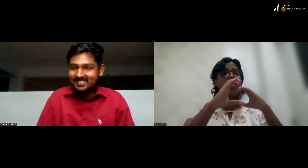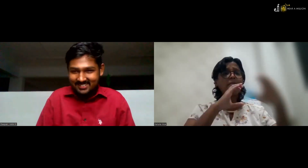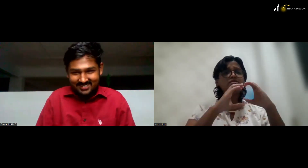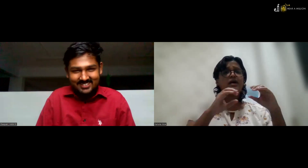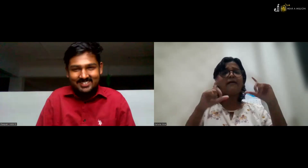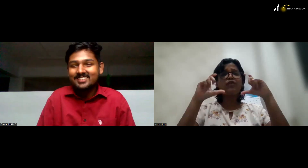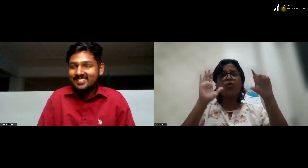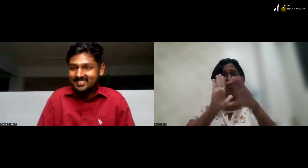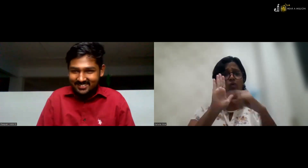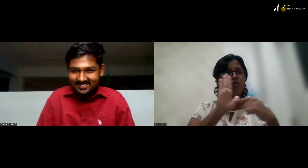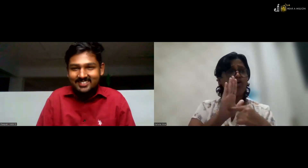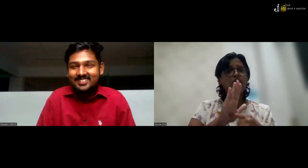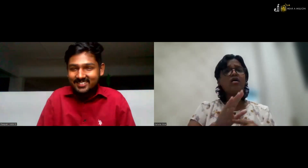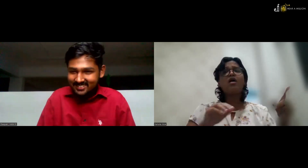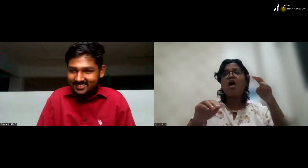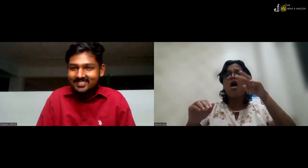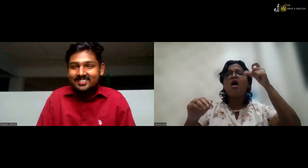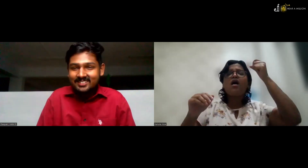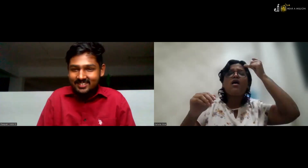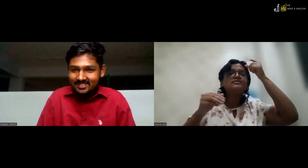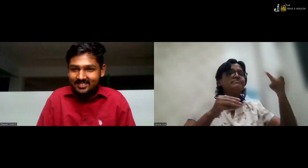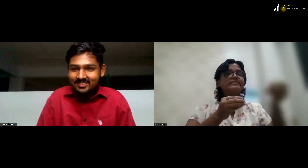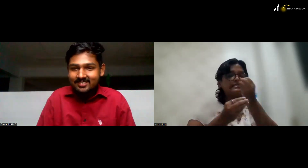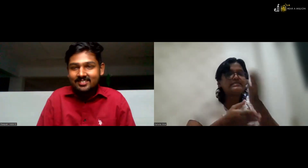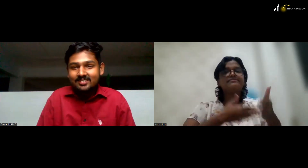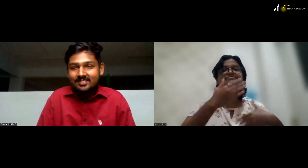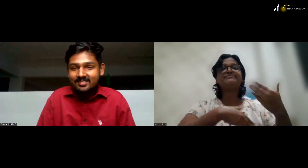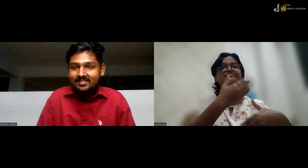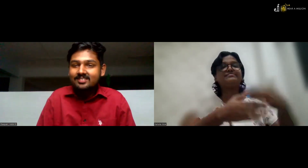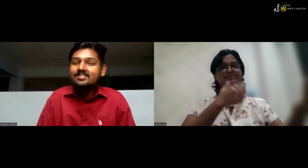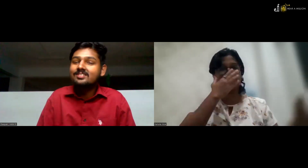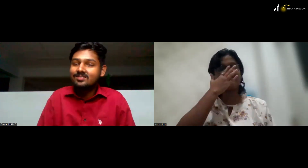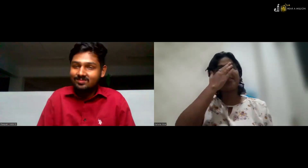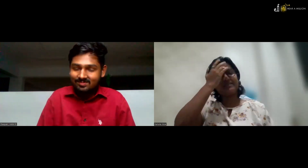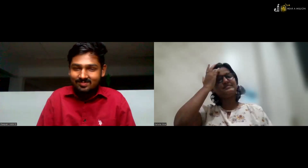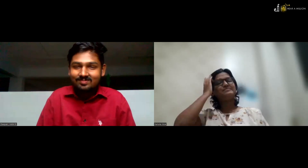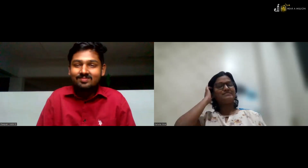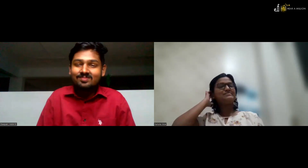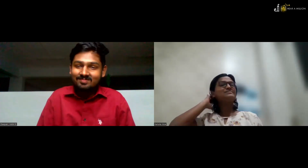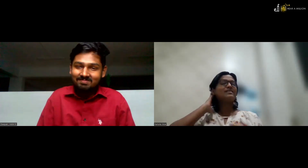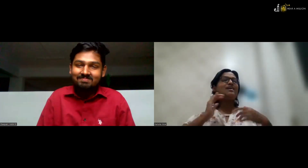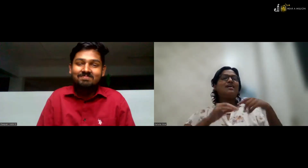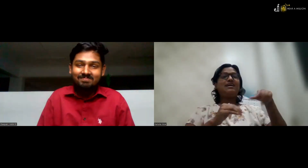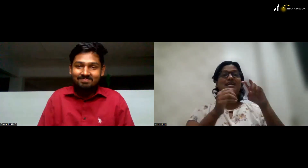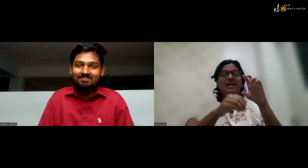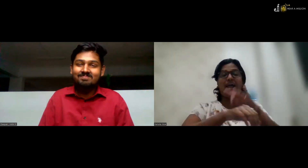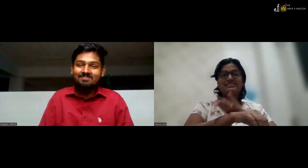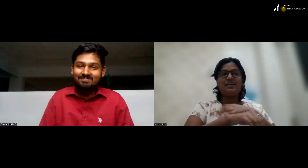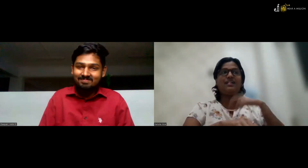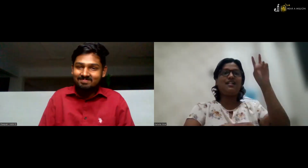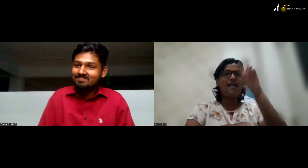could translate from English to Hindi. We can communicate. We can show the image, and it's a easier process these